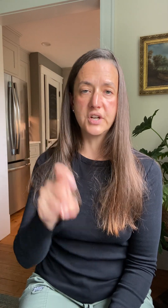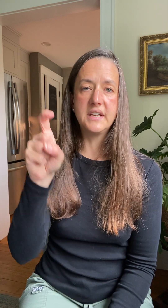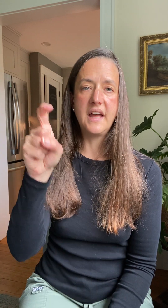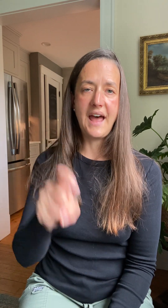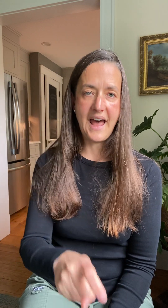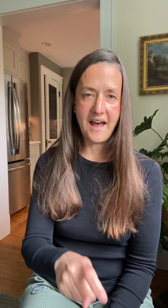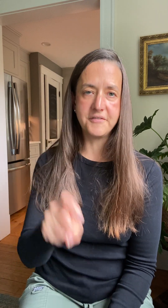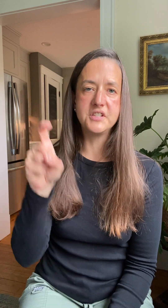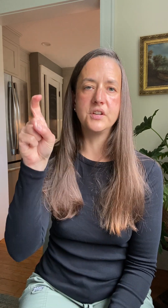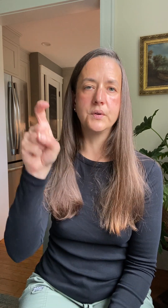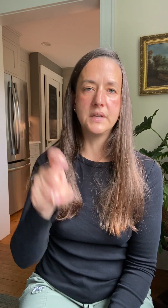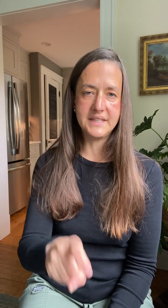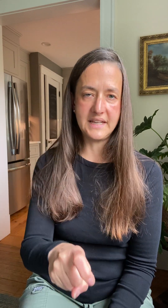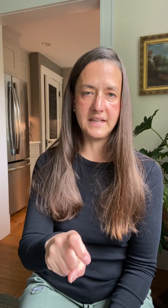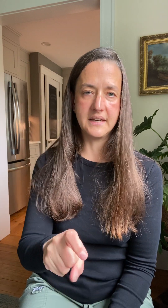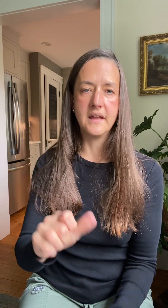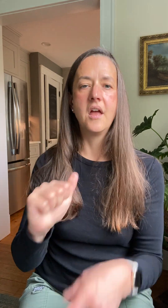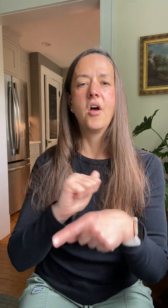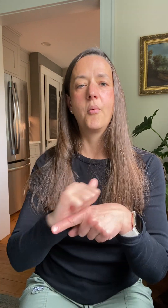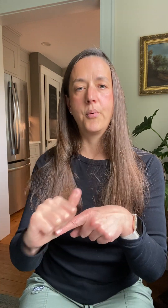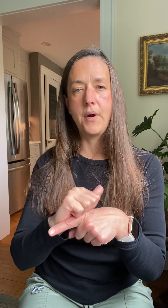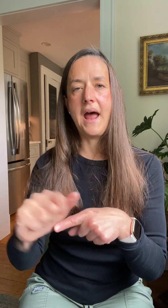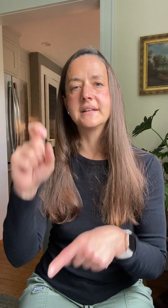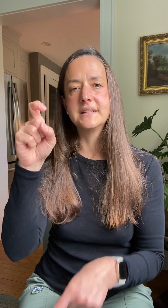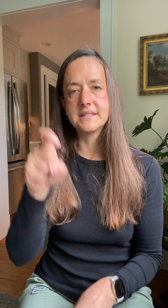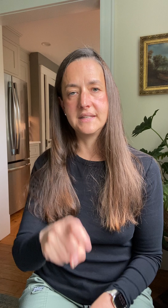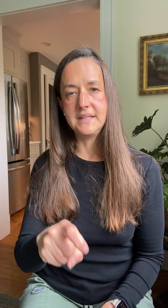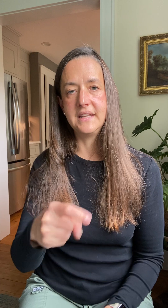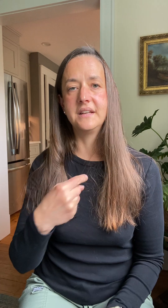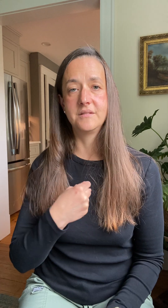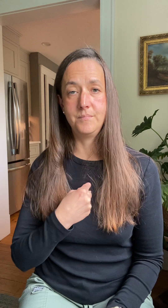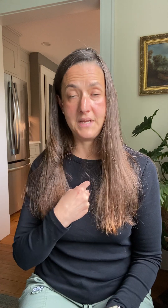should, have to, need. Practice, need, me.